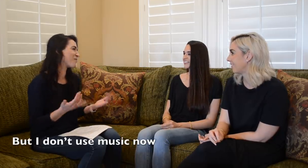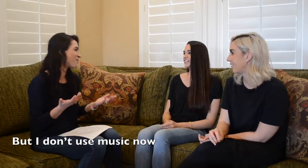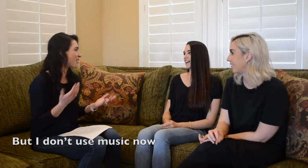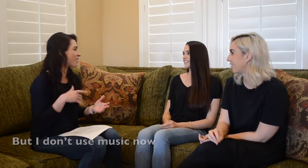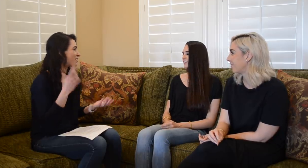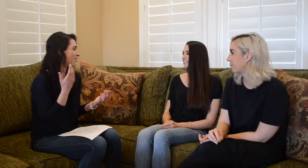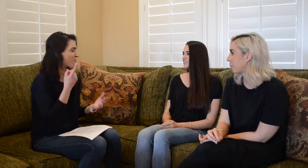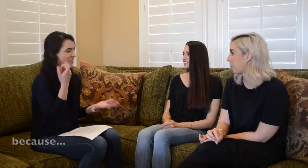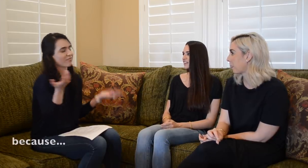Yeah, don't listen to music now.